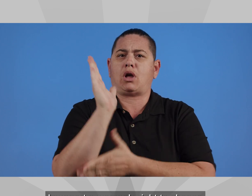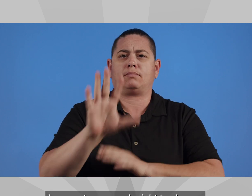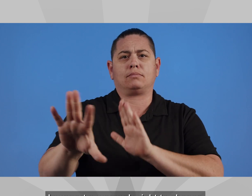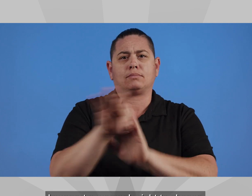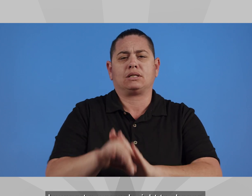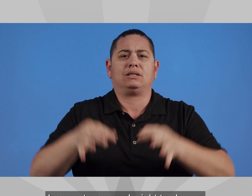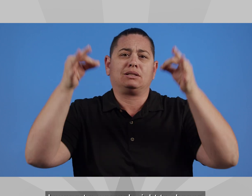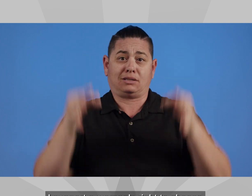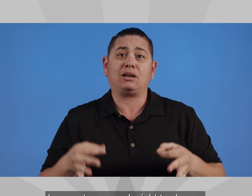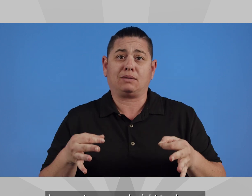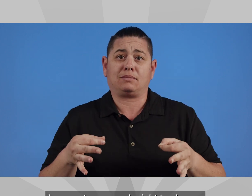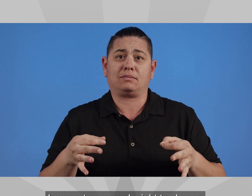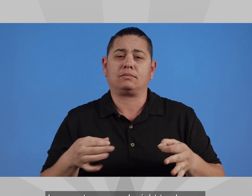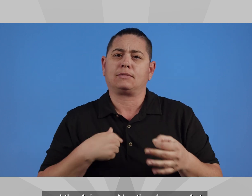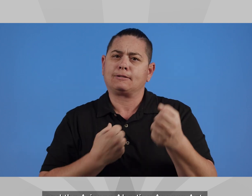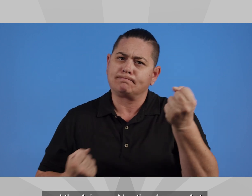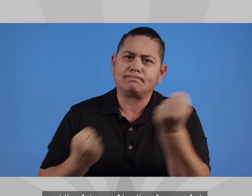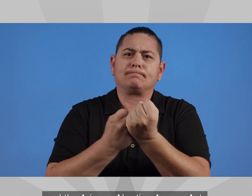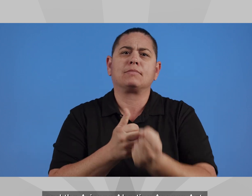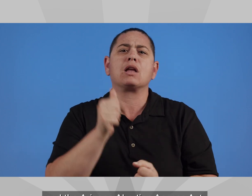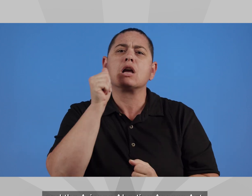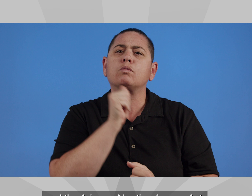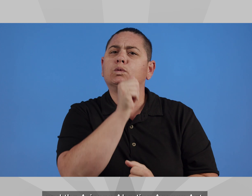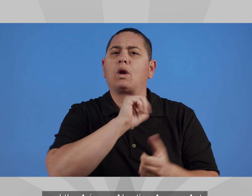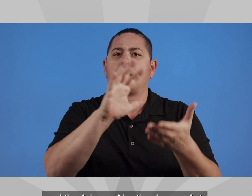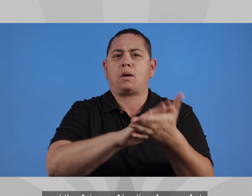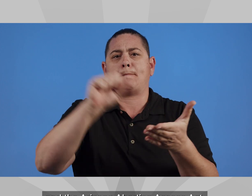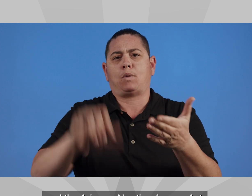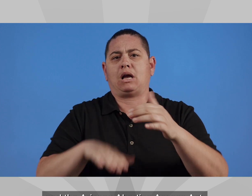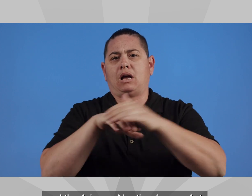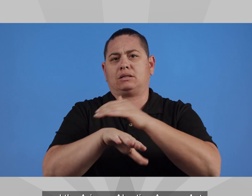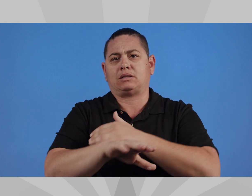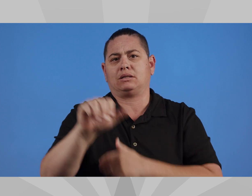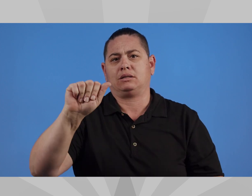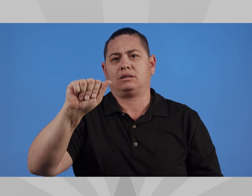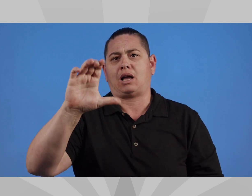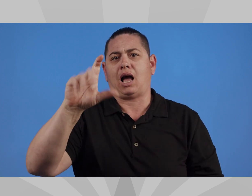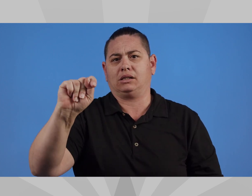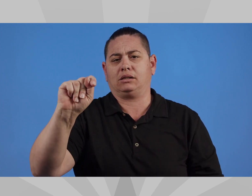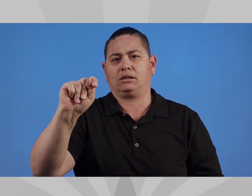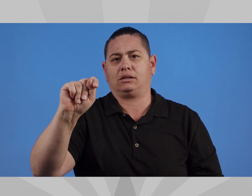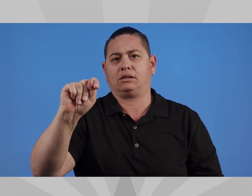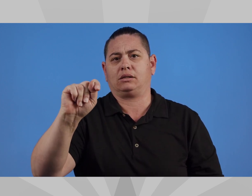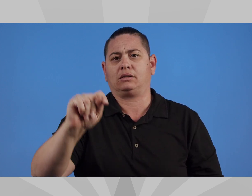I support a woman's right to choose and the Arizona Abortion Access Act.